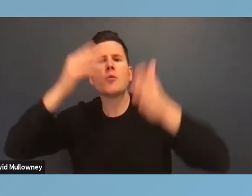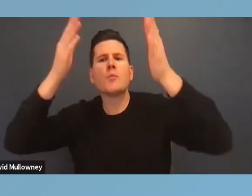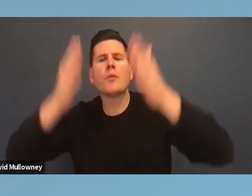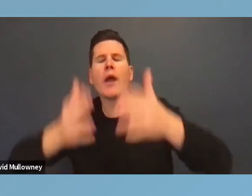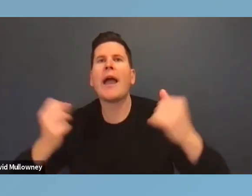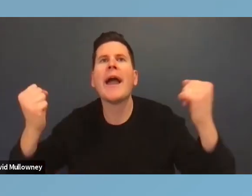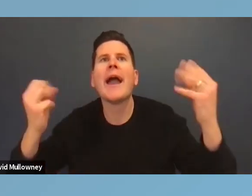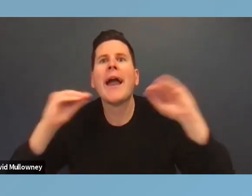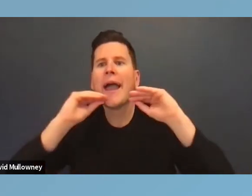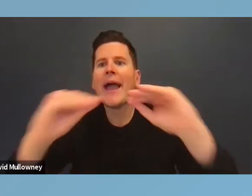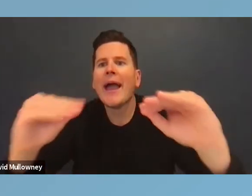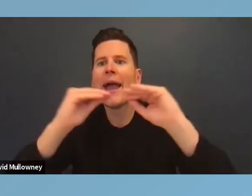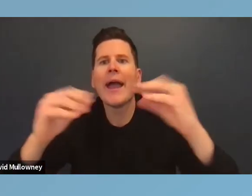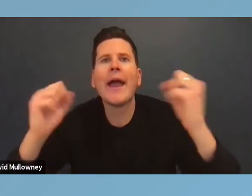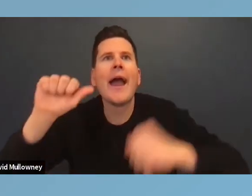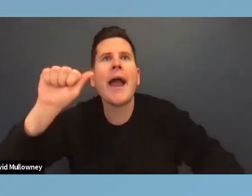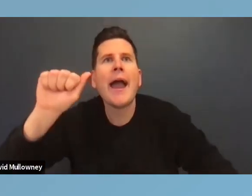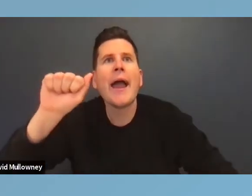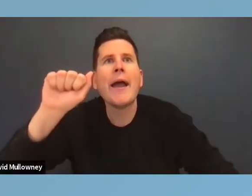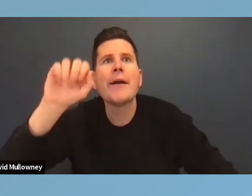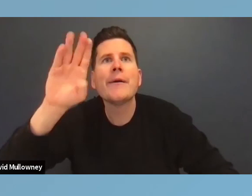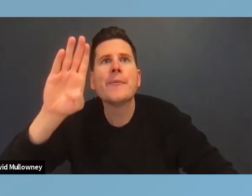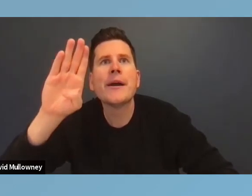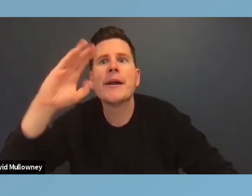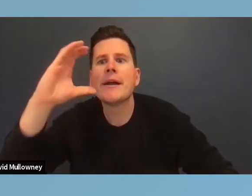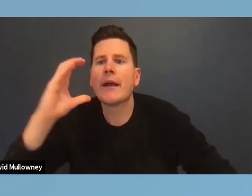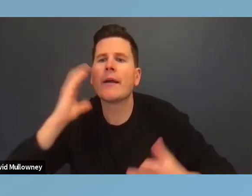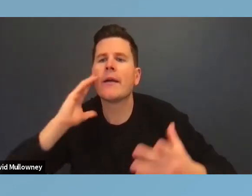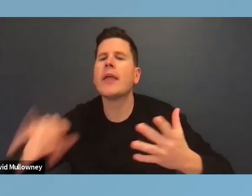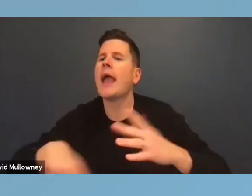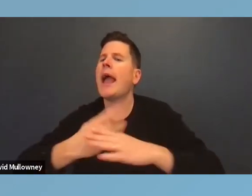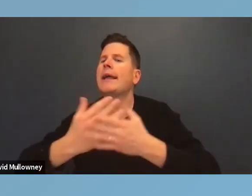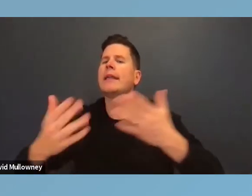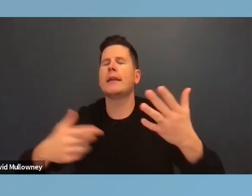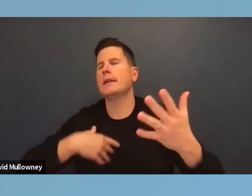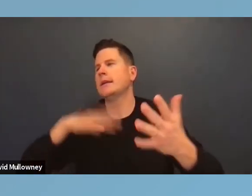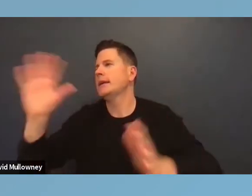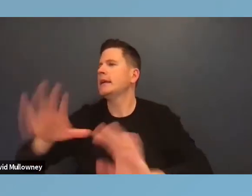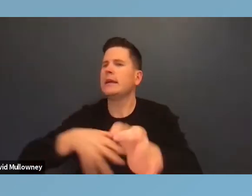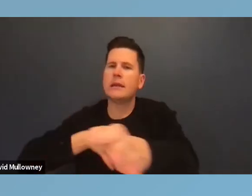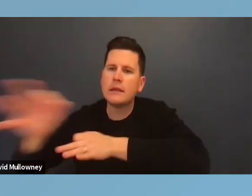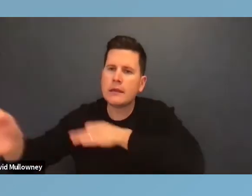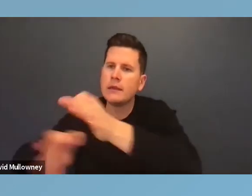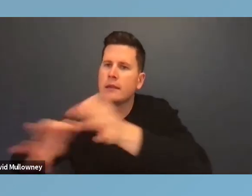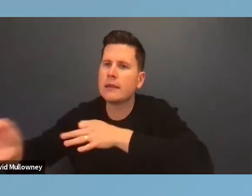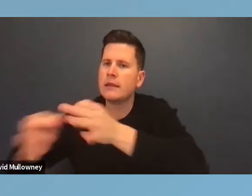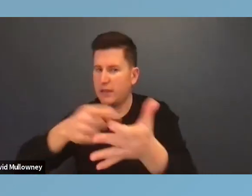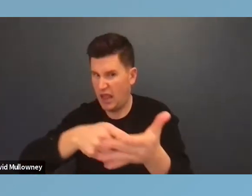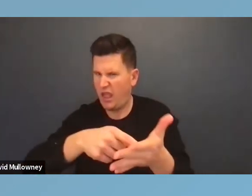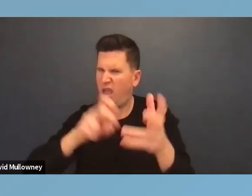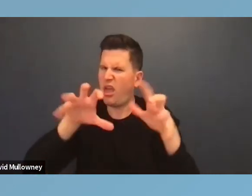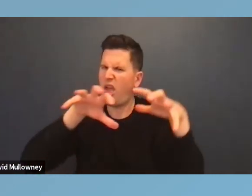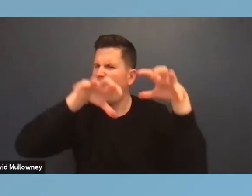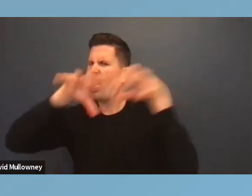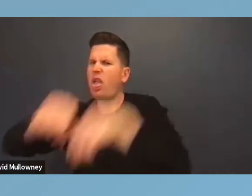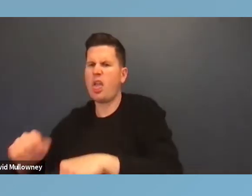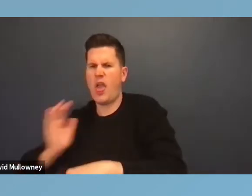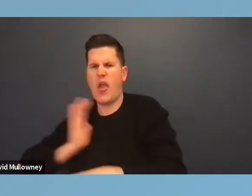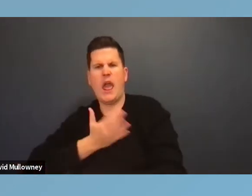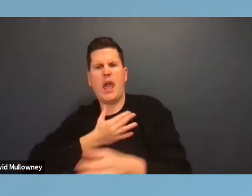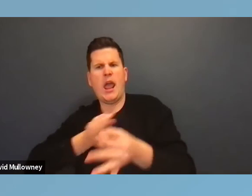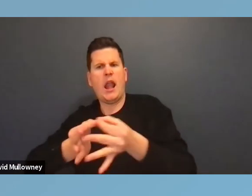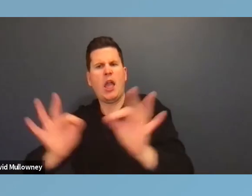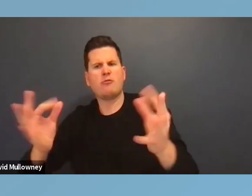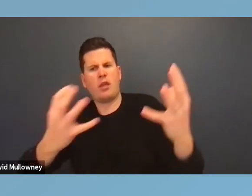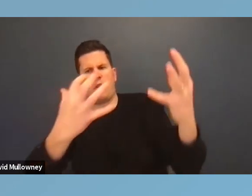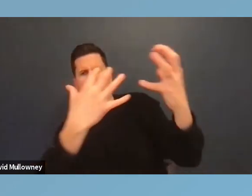many mistakes. If it's a hearing person teaching you ASL, it's not what you should do.